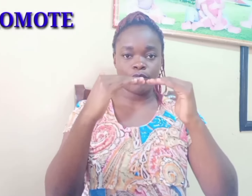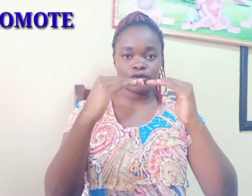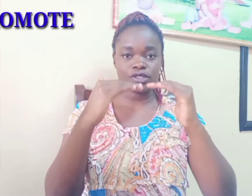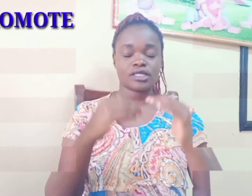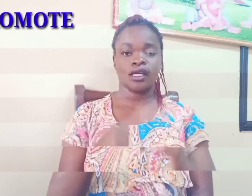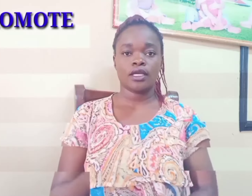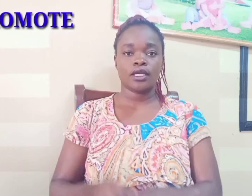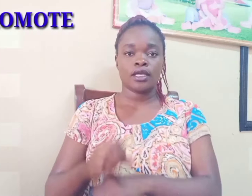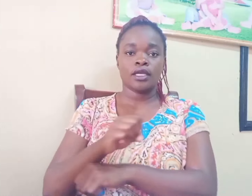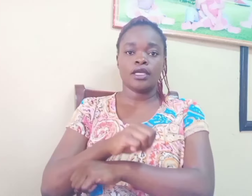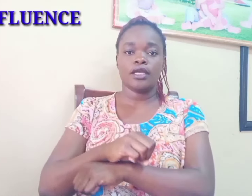promote.